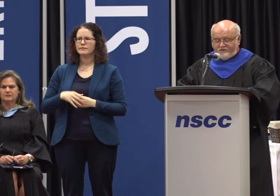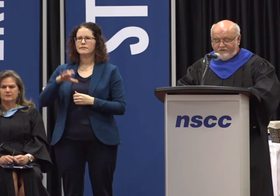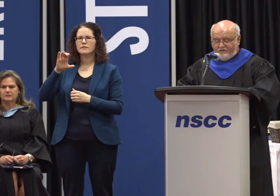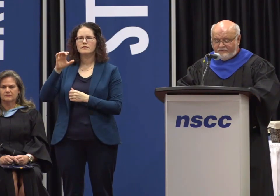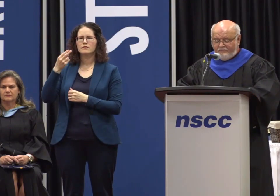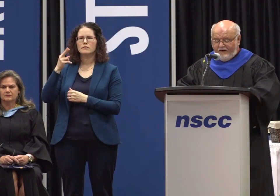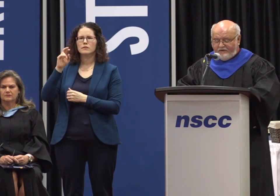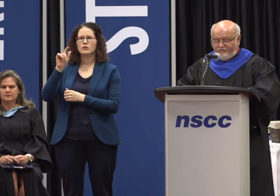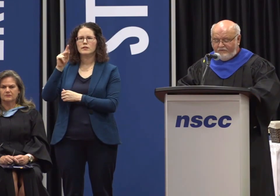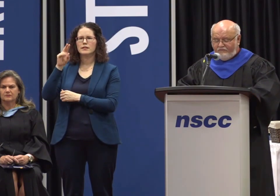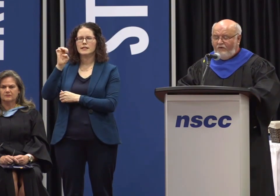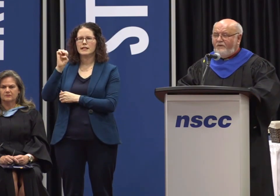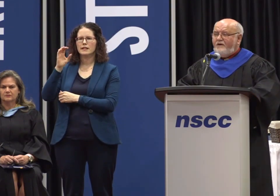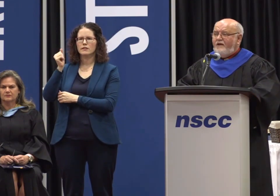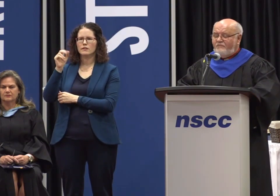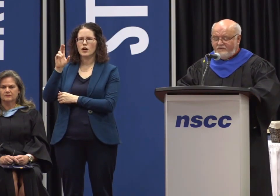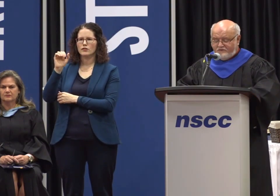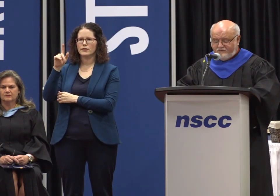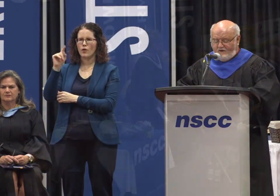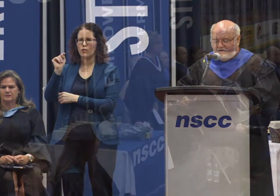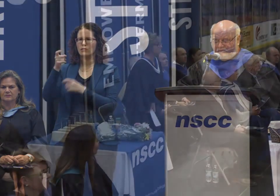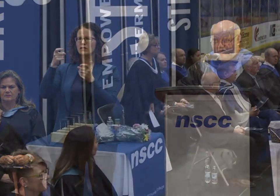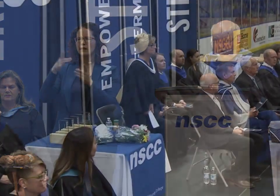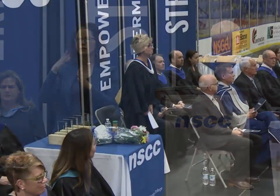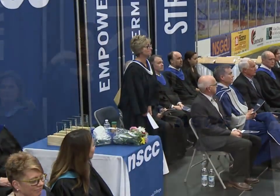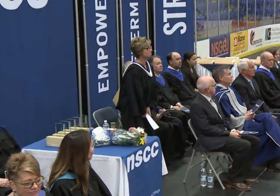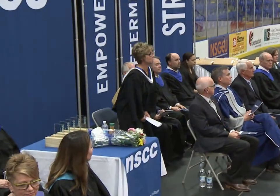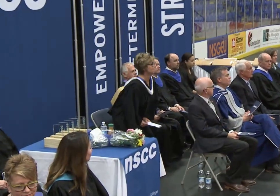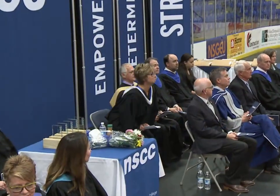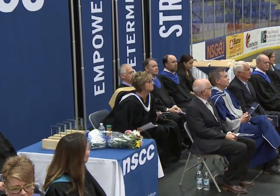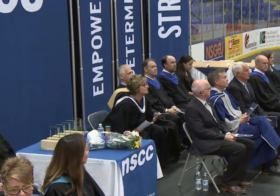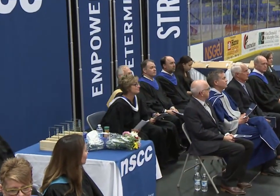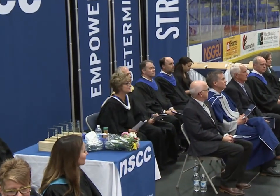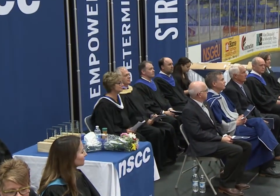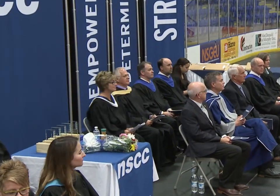Christine Arsenal, Director for Enrollment and Registrar of the College.